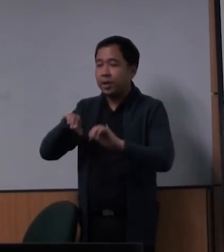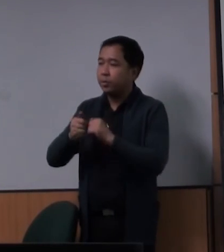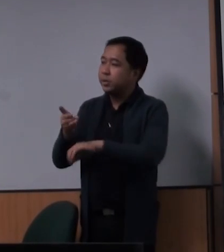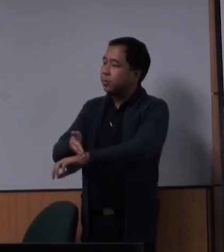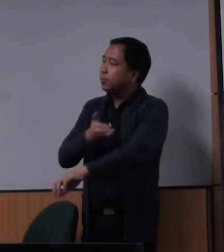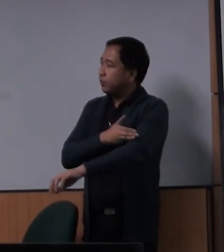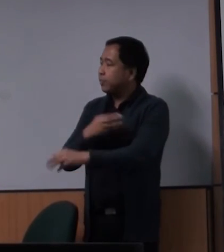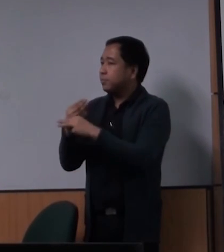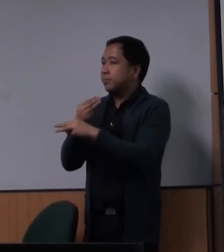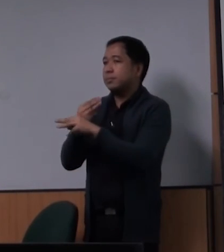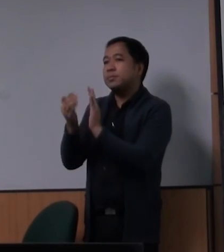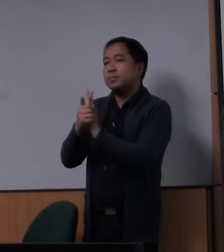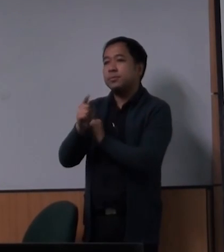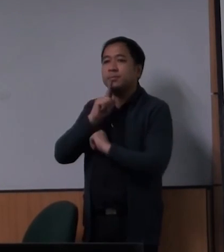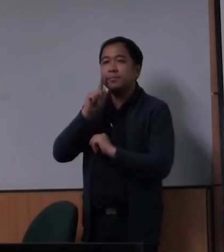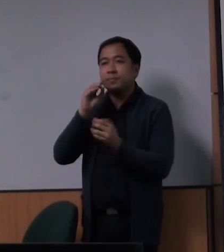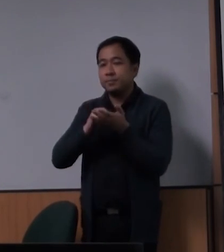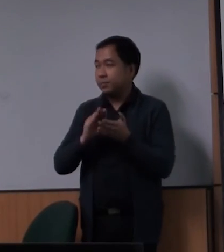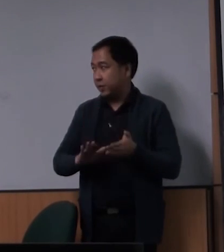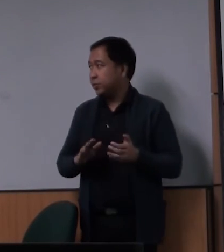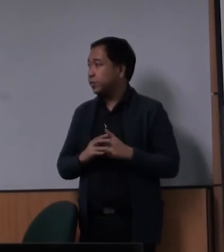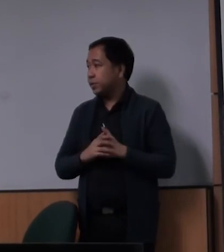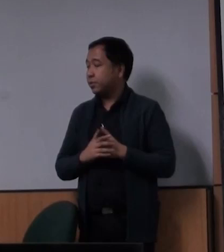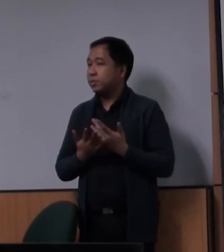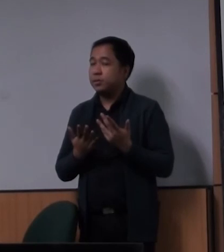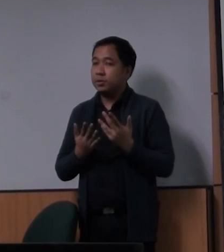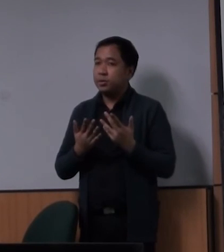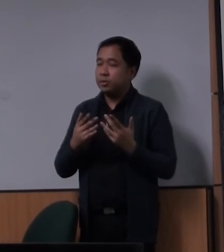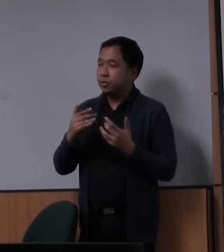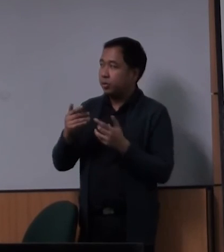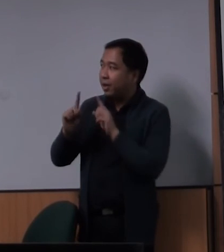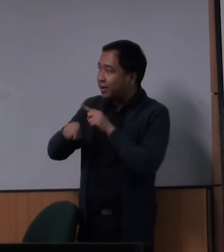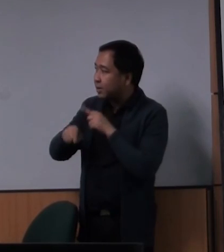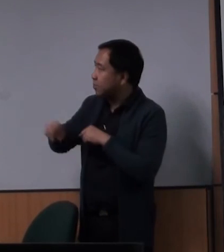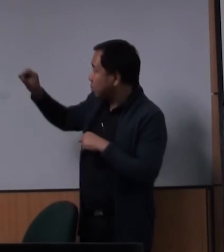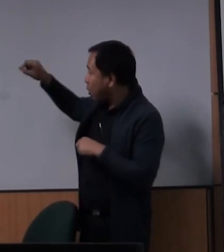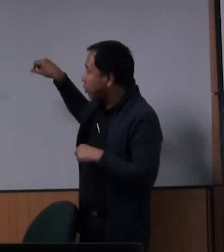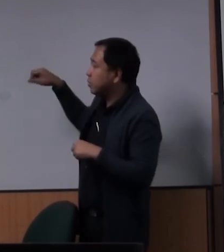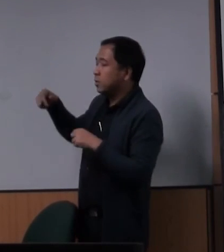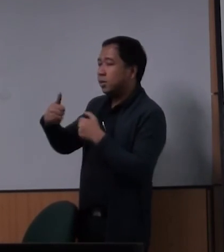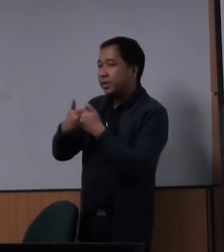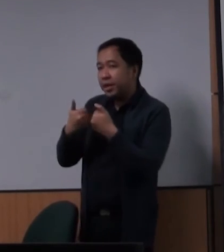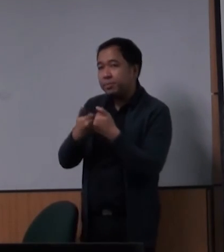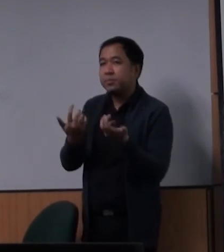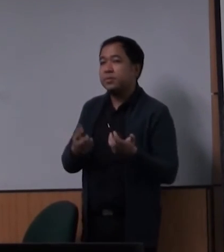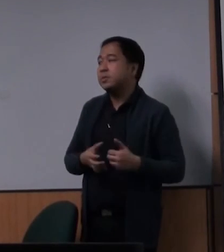the mathematical skills of the deaf student. Word works, games.